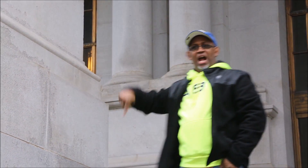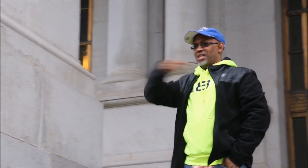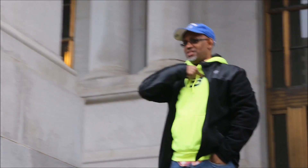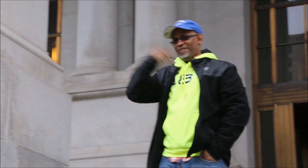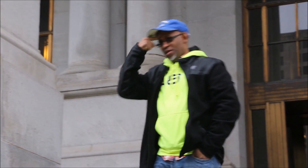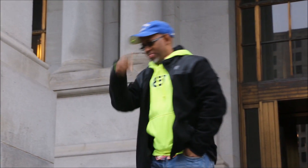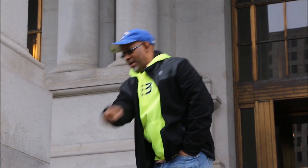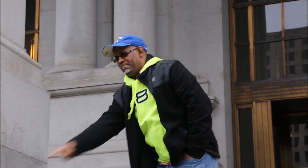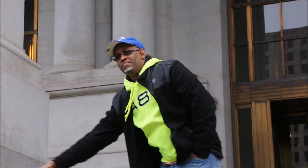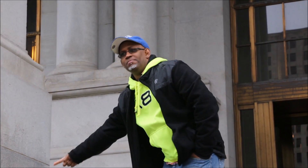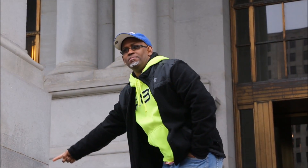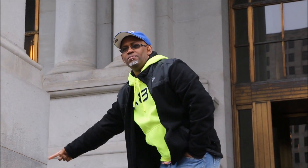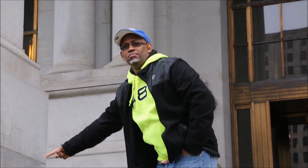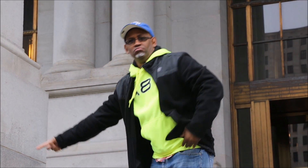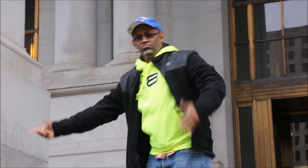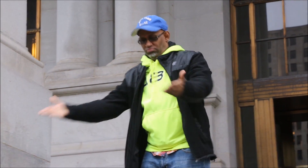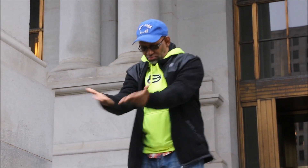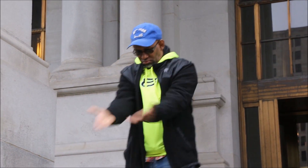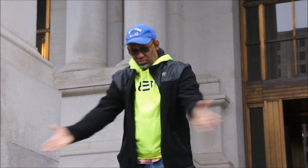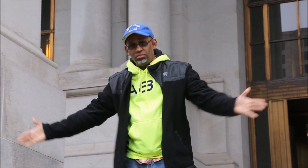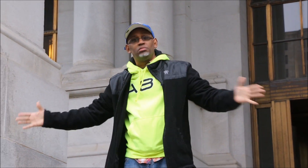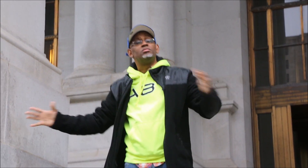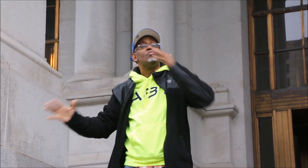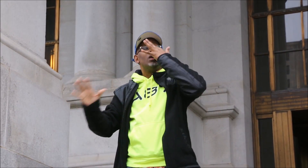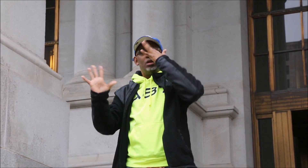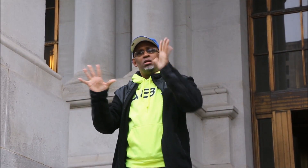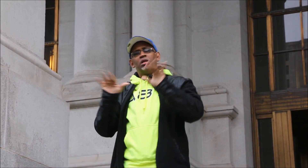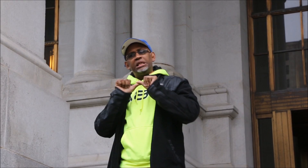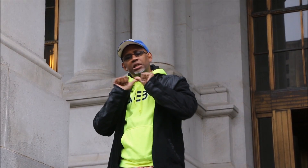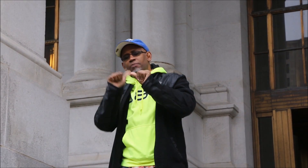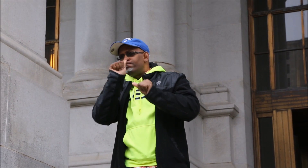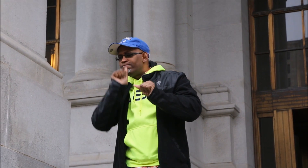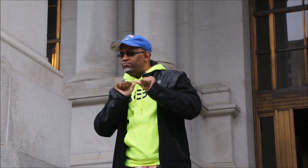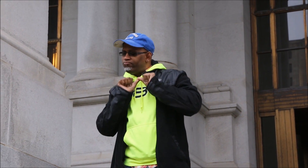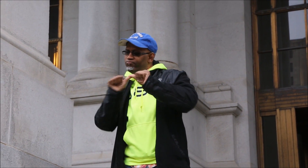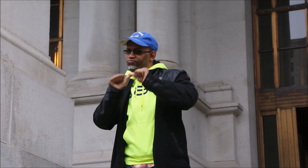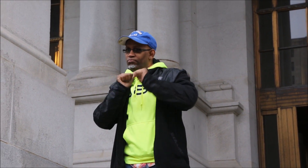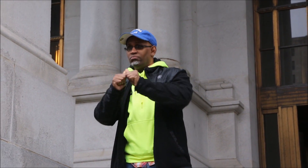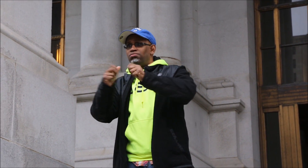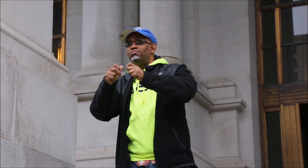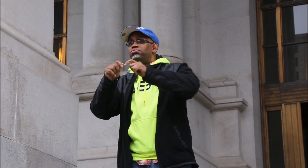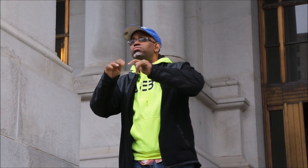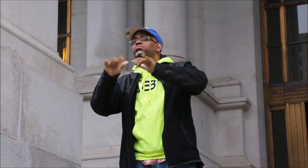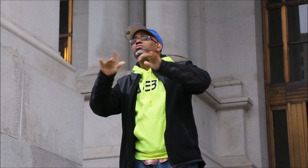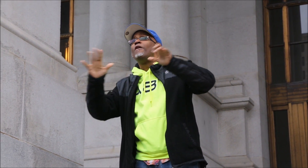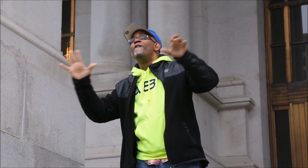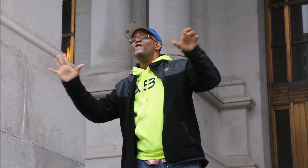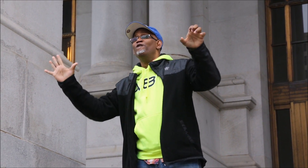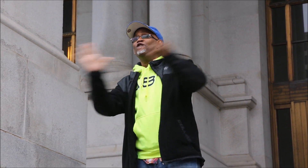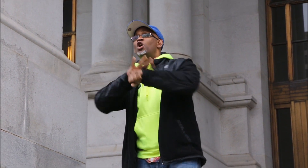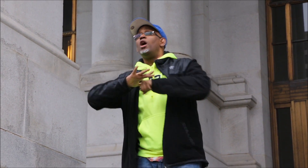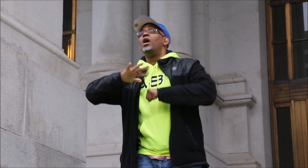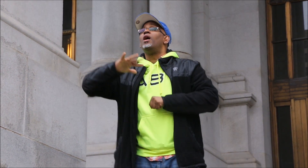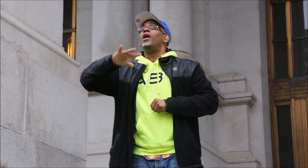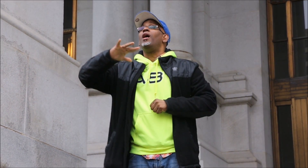captions for the band? And I said, hey, what's the matter with you, interpreter? You should be doing ASL, because the deaf people